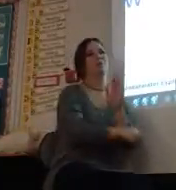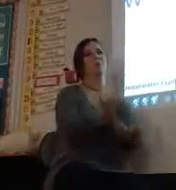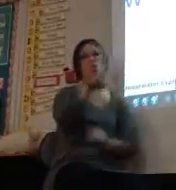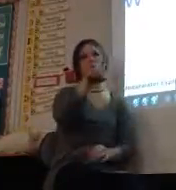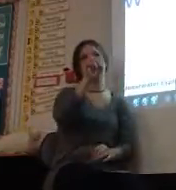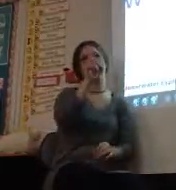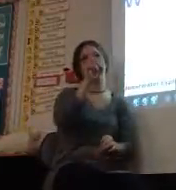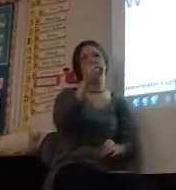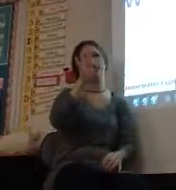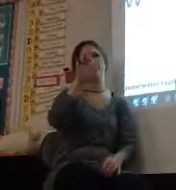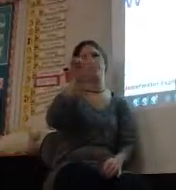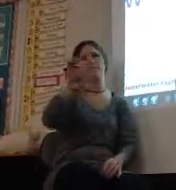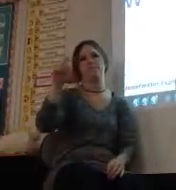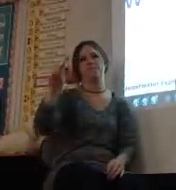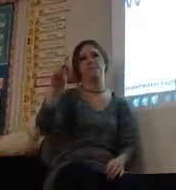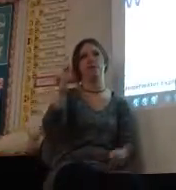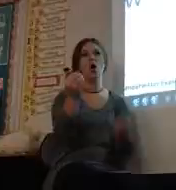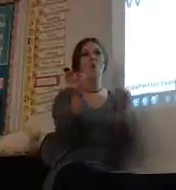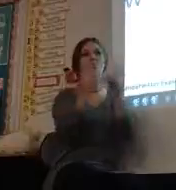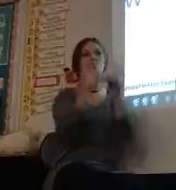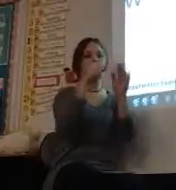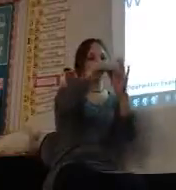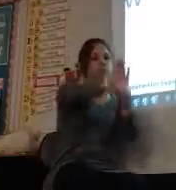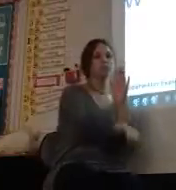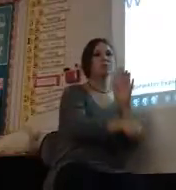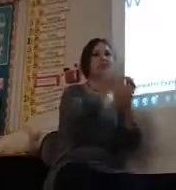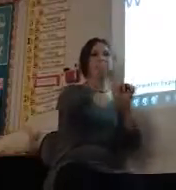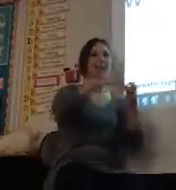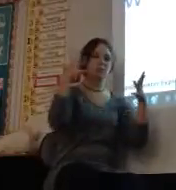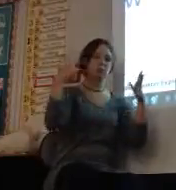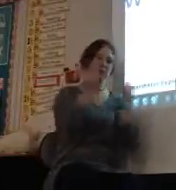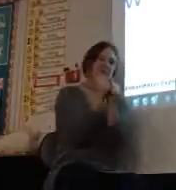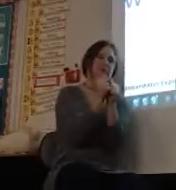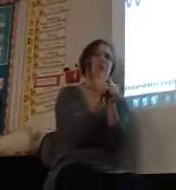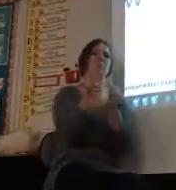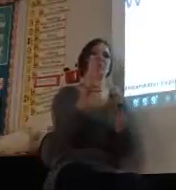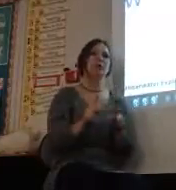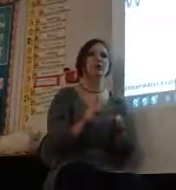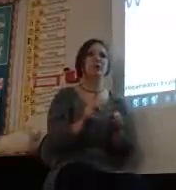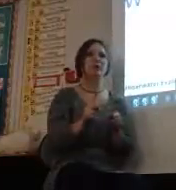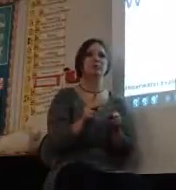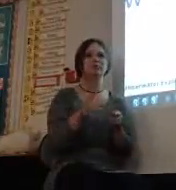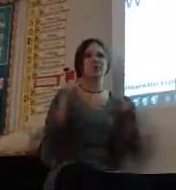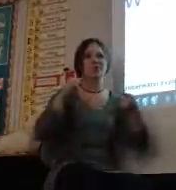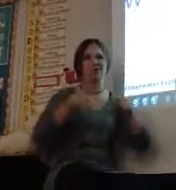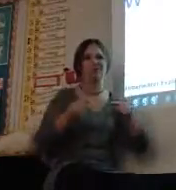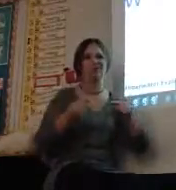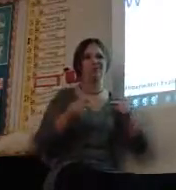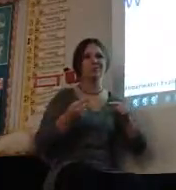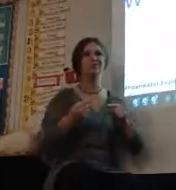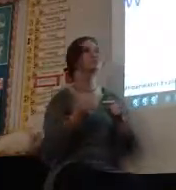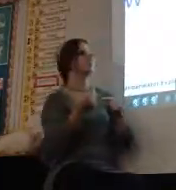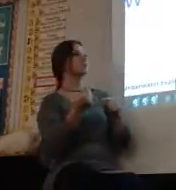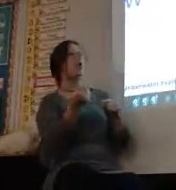greater depths, the pressure is strong enough to crush a person. To explore deep waters, researchers often